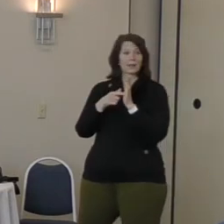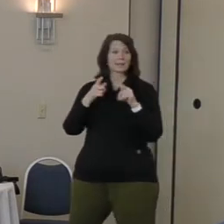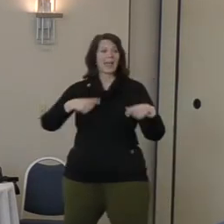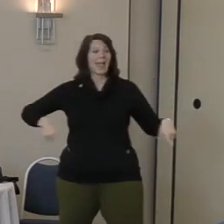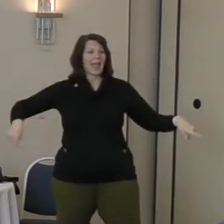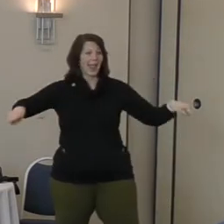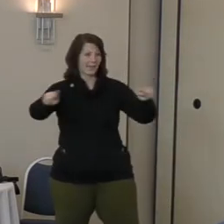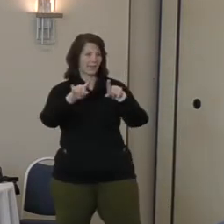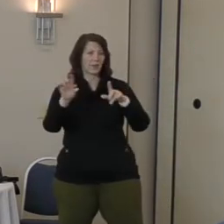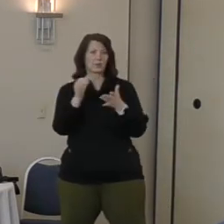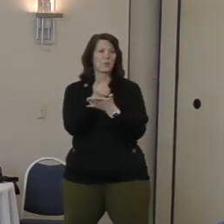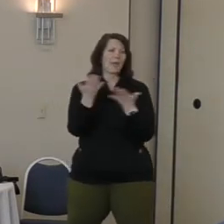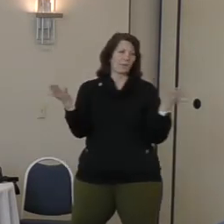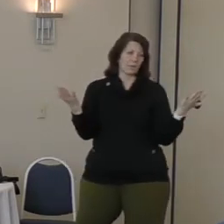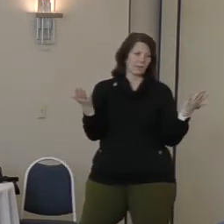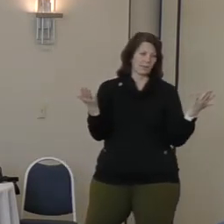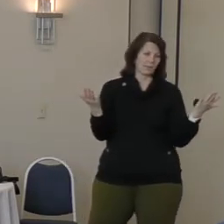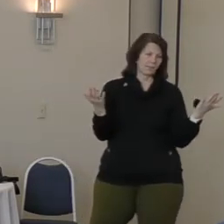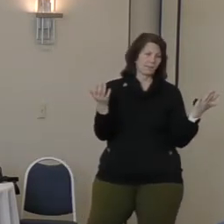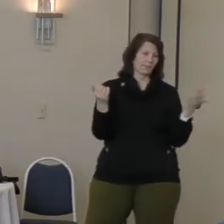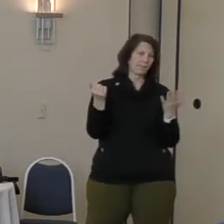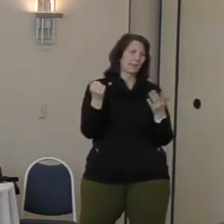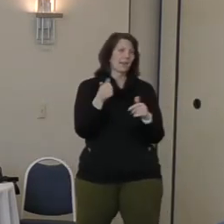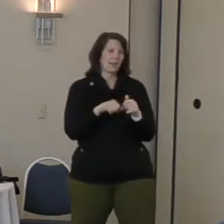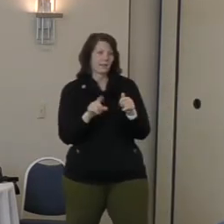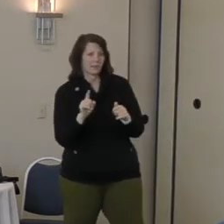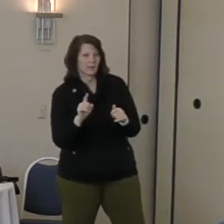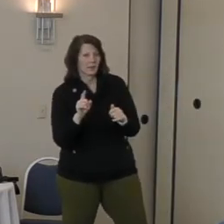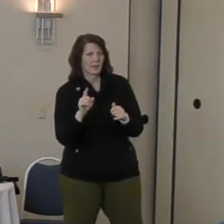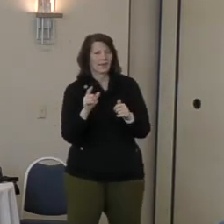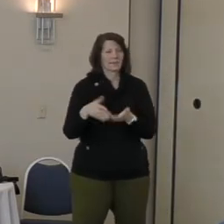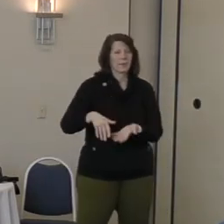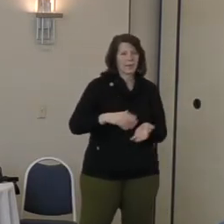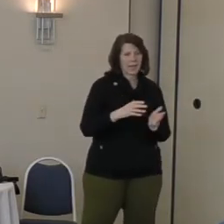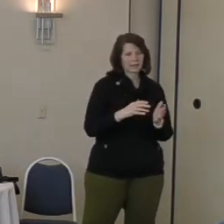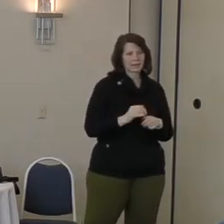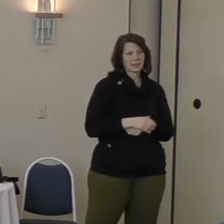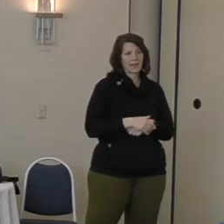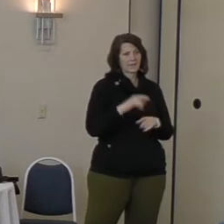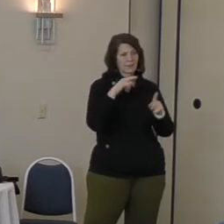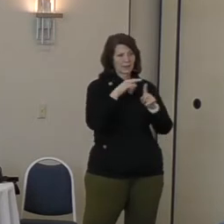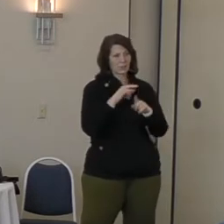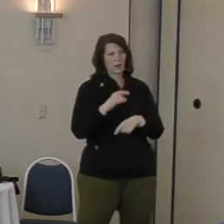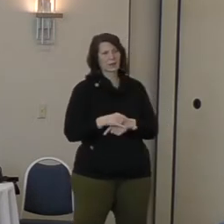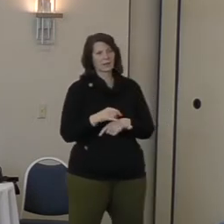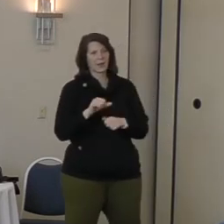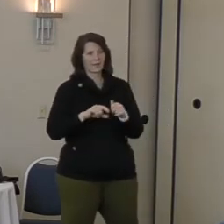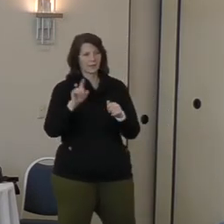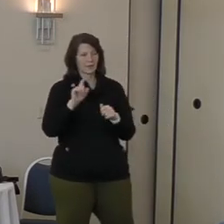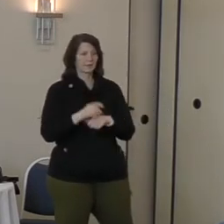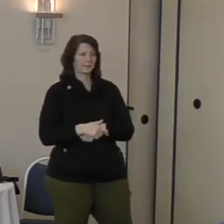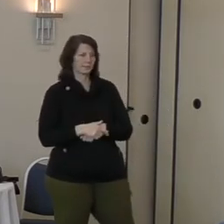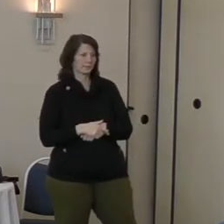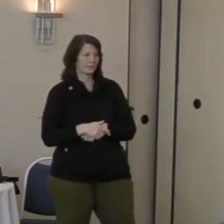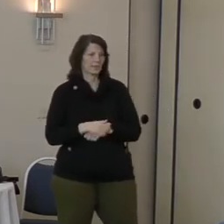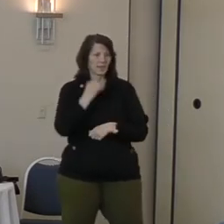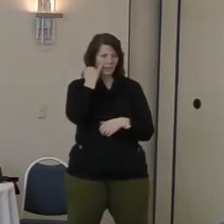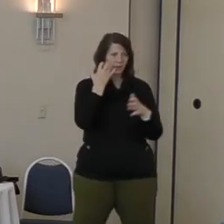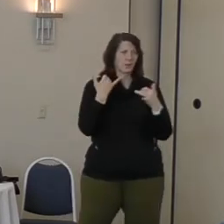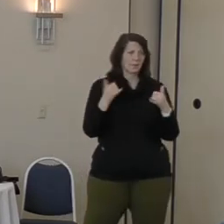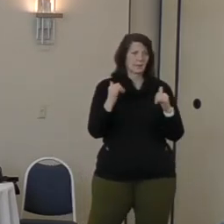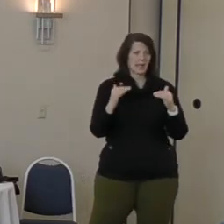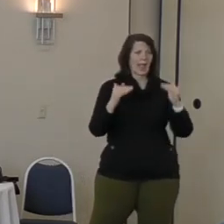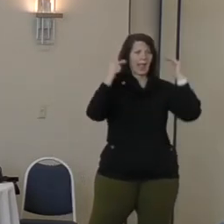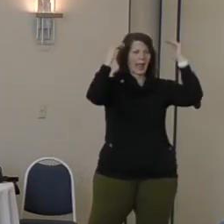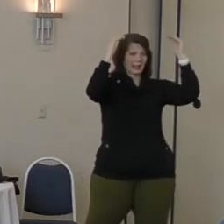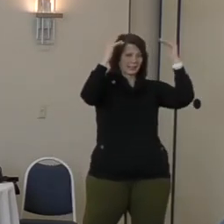everyone to do everything. Everybody's got a hand. Everybody's got a pass. Everybody's got a run. Everybody's got to be available. If you want to play at the